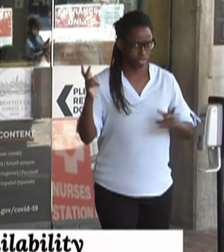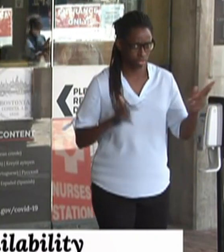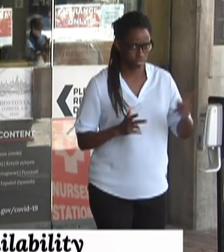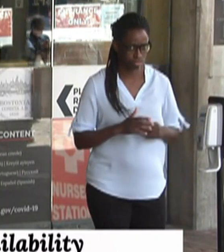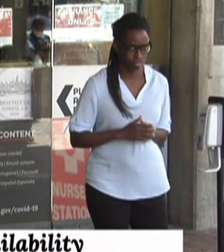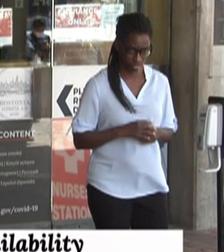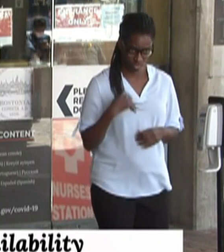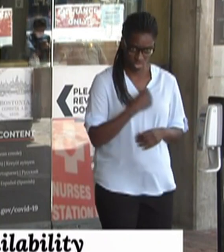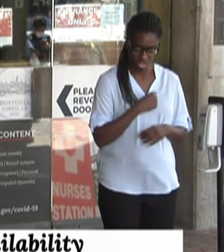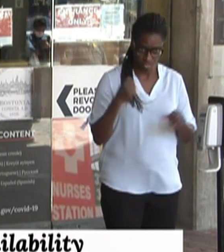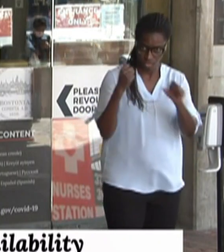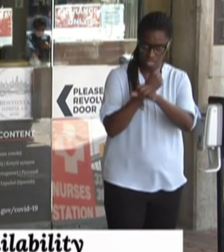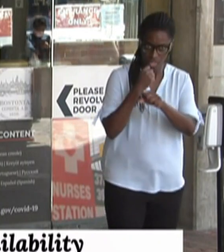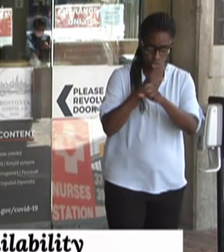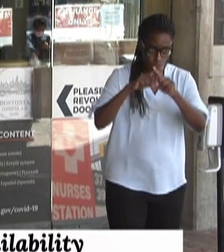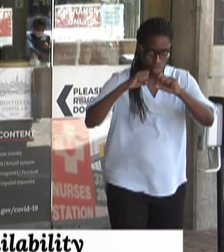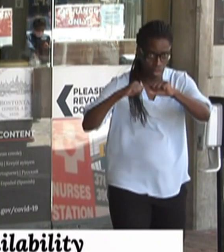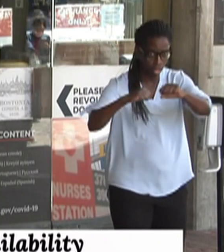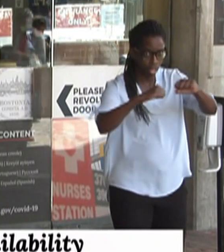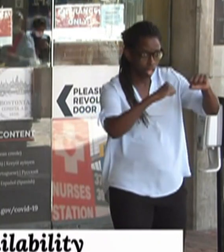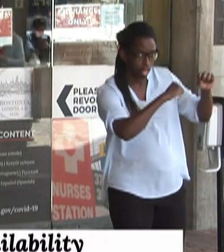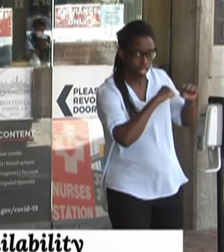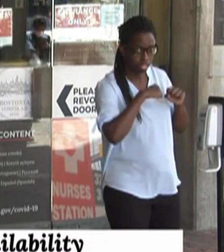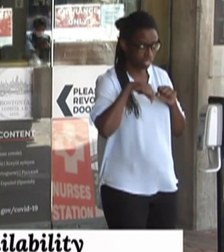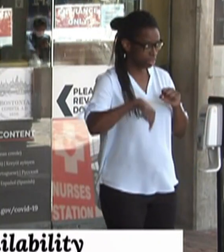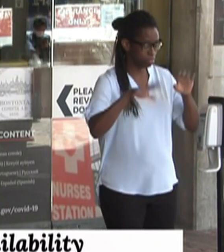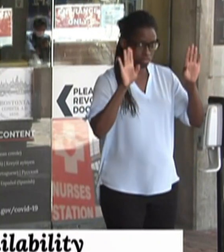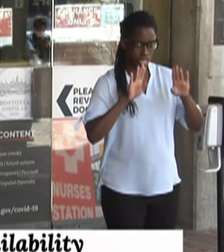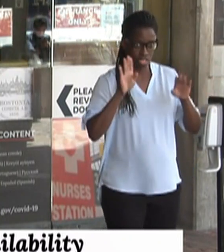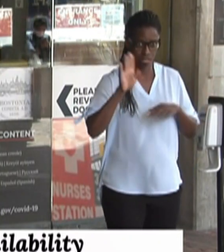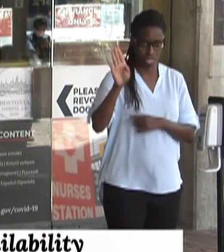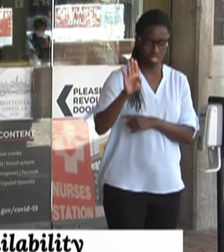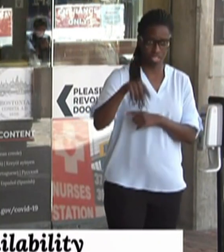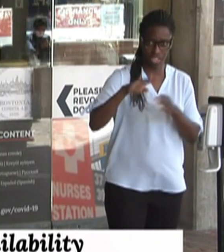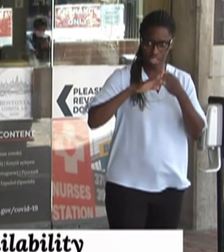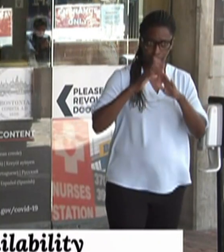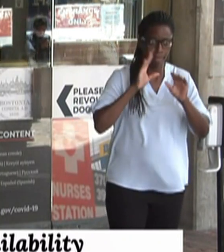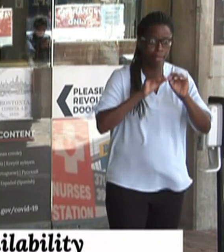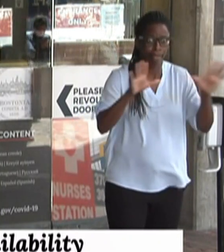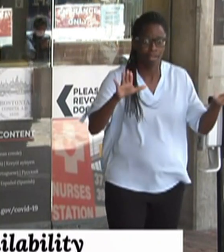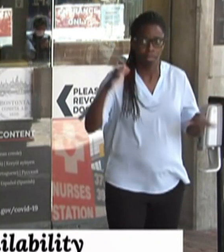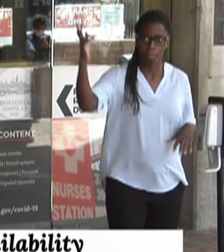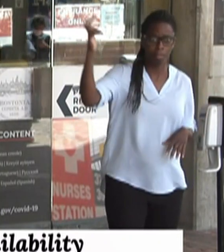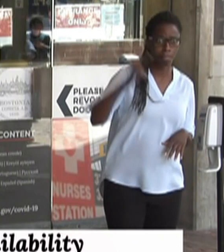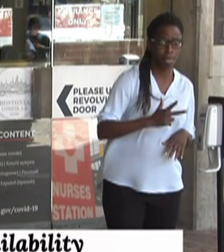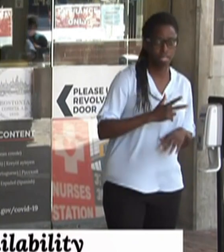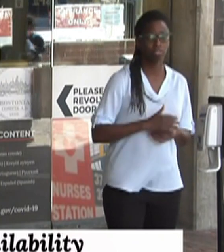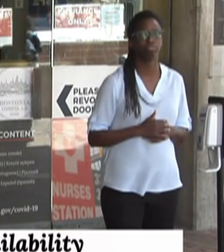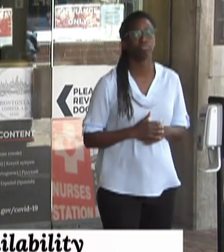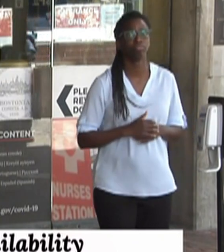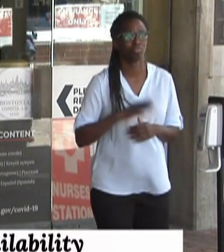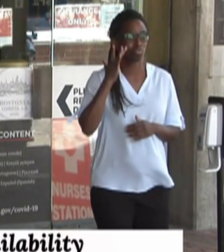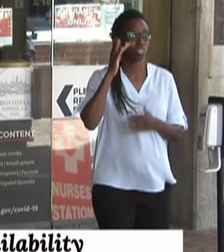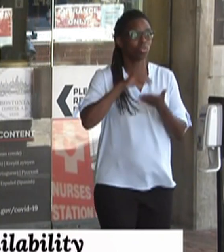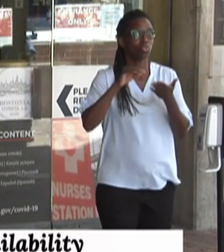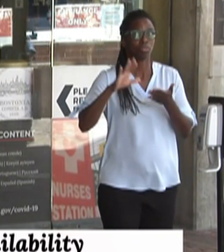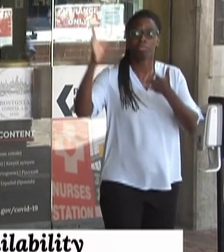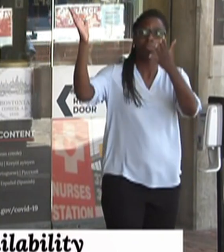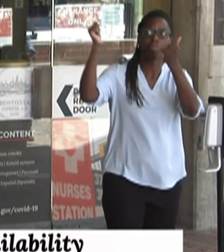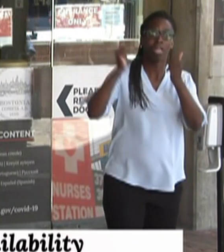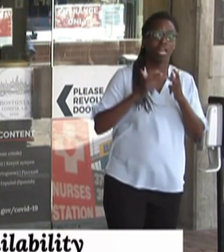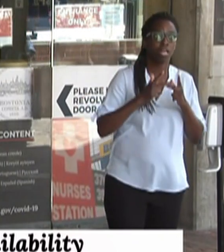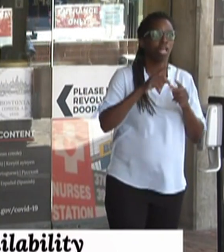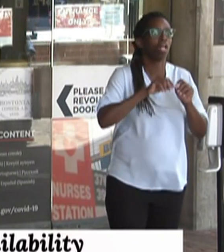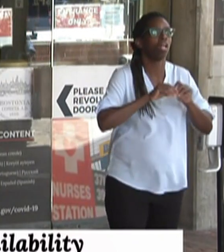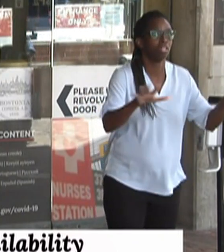of our vigilance of the neighbors here in the city of Boston. Students have always been a valued member of our communities here in